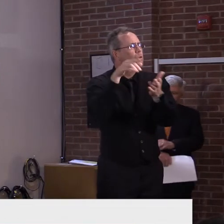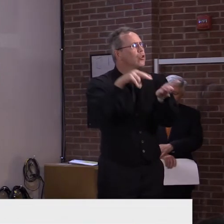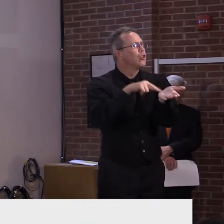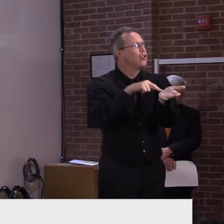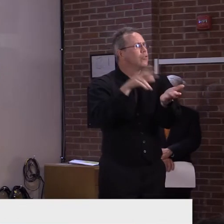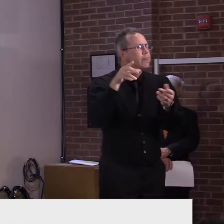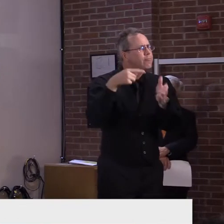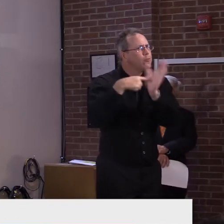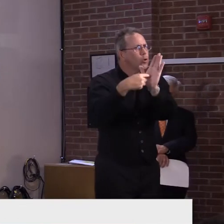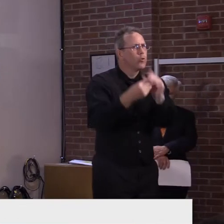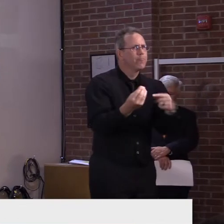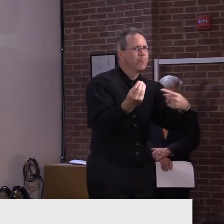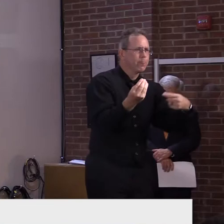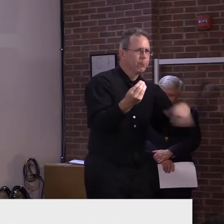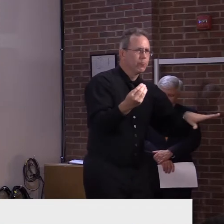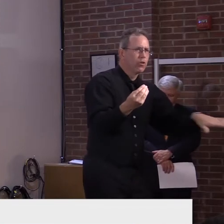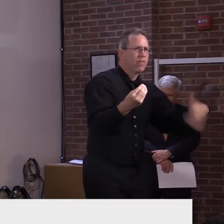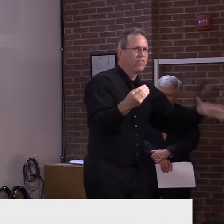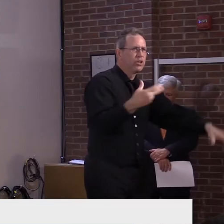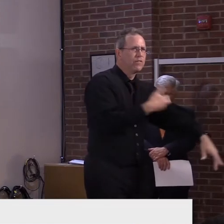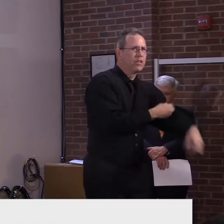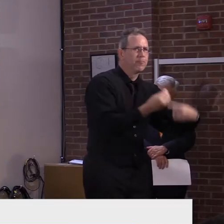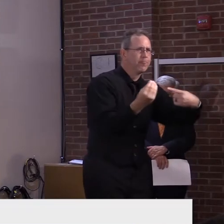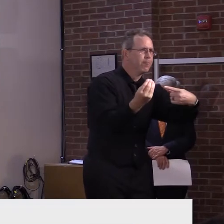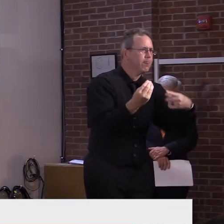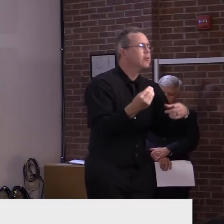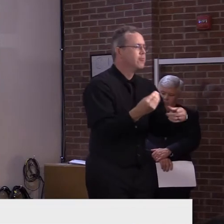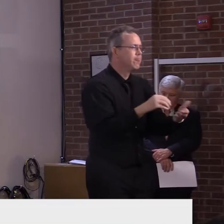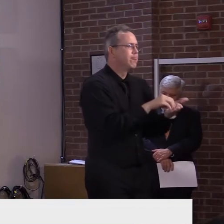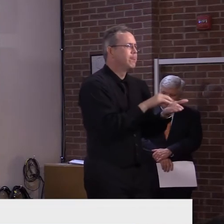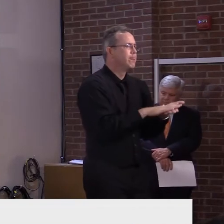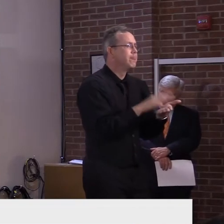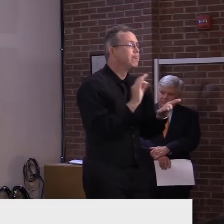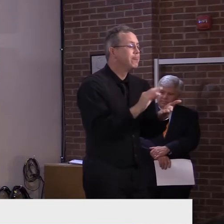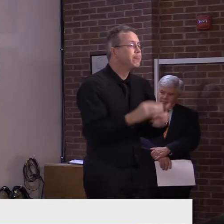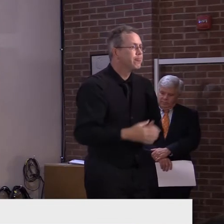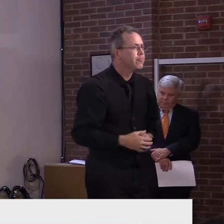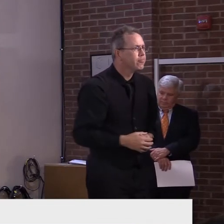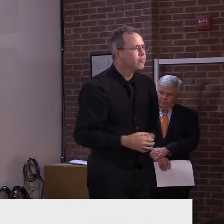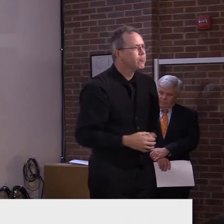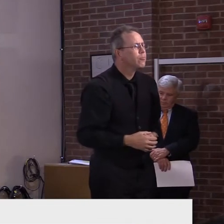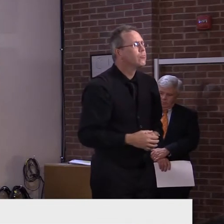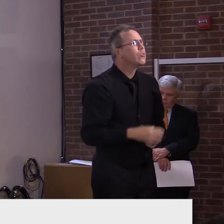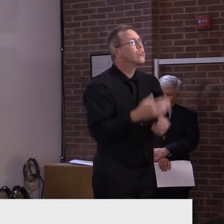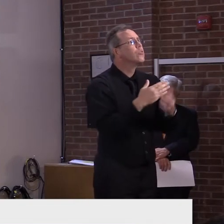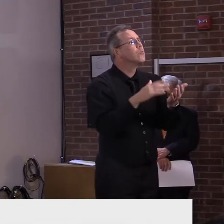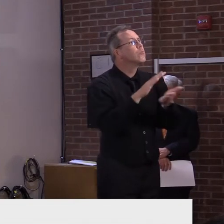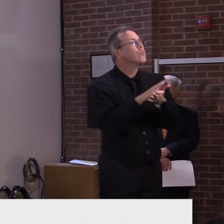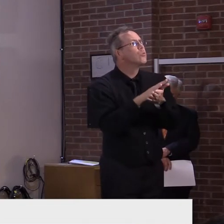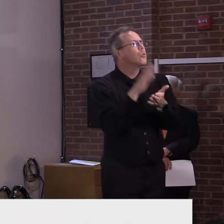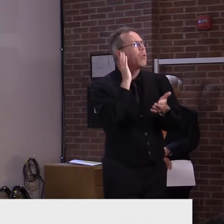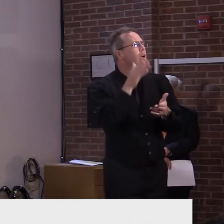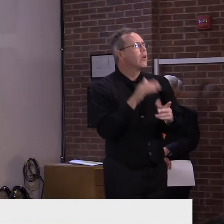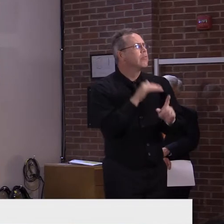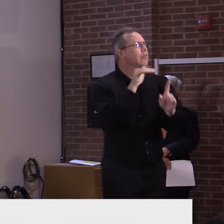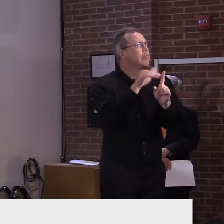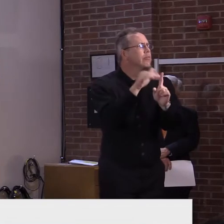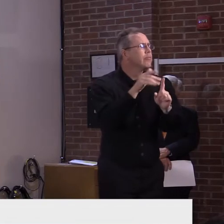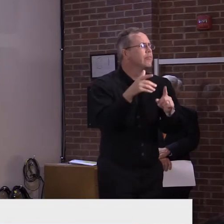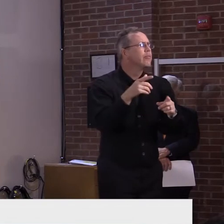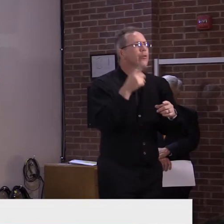Another key aspect of our health strategy for schools this year will include voluntary surveillance testing for all students and staff, regardless of vaccination